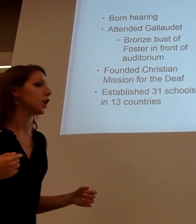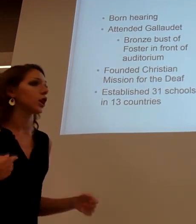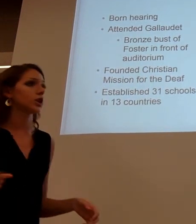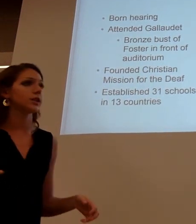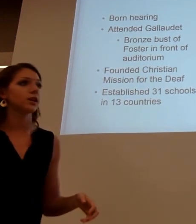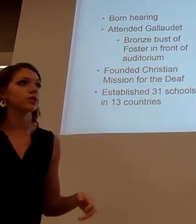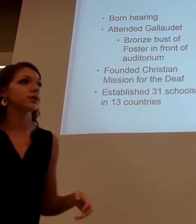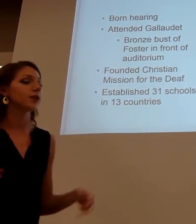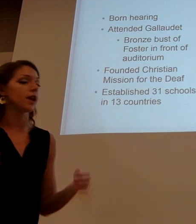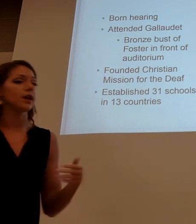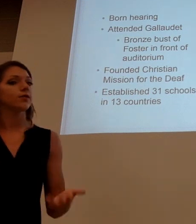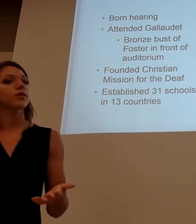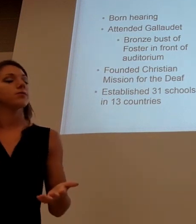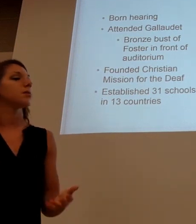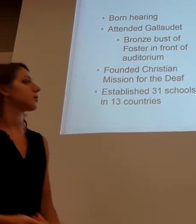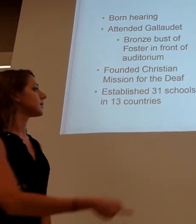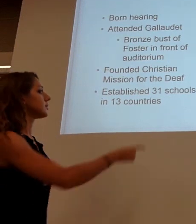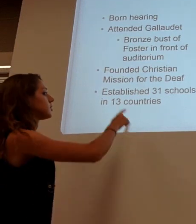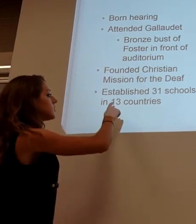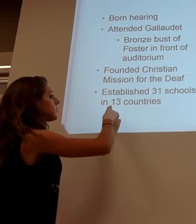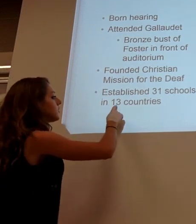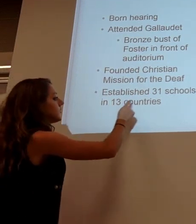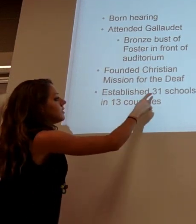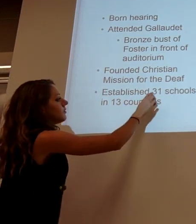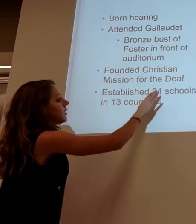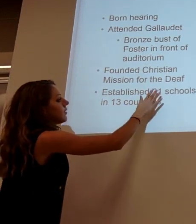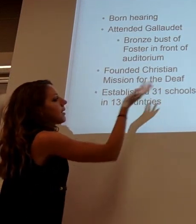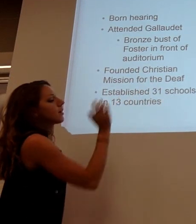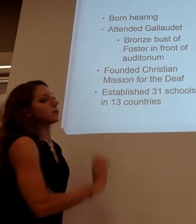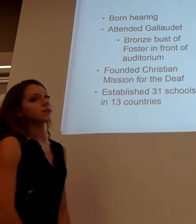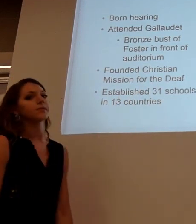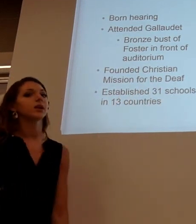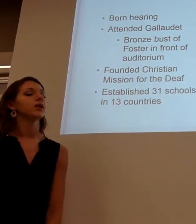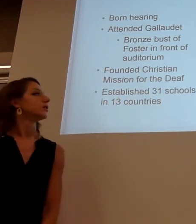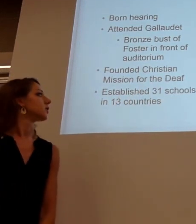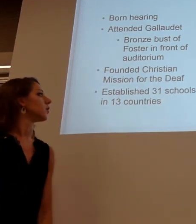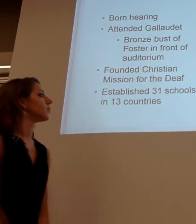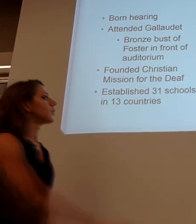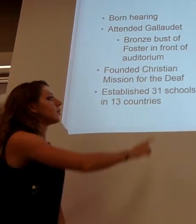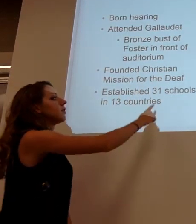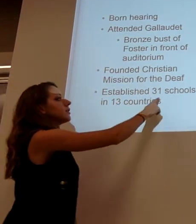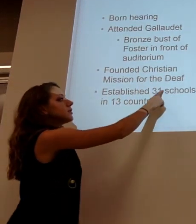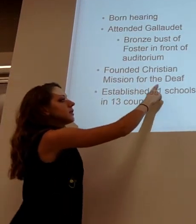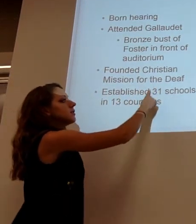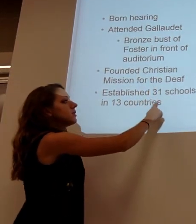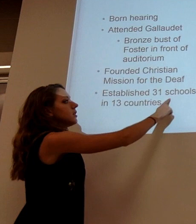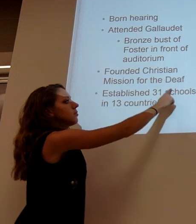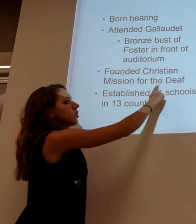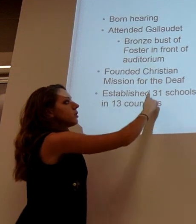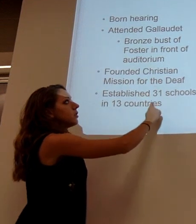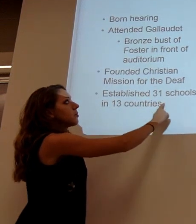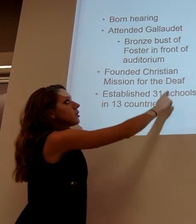in 13 countries. And if you can remember this, it's just 13, like, flip backwards. So this is the important number